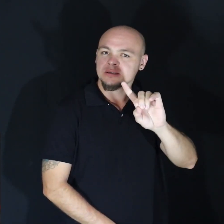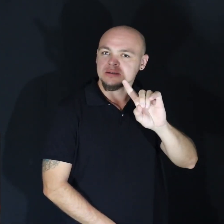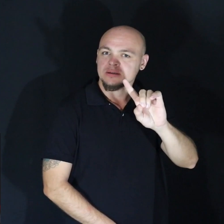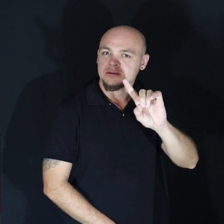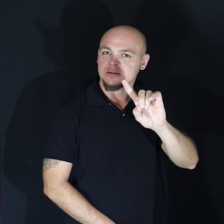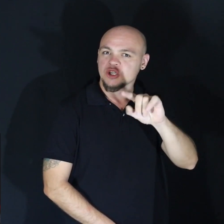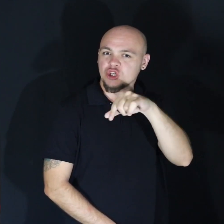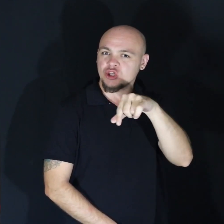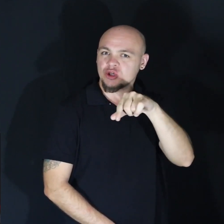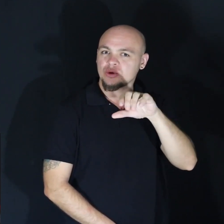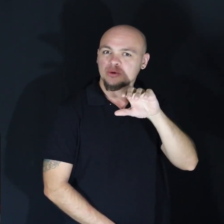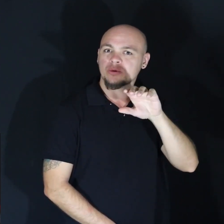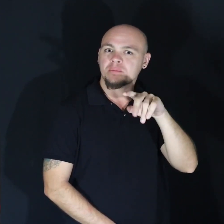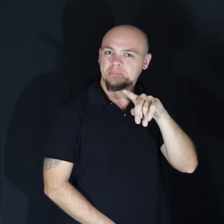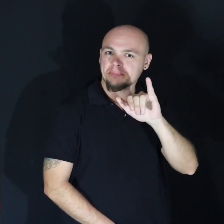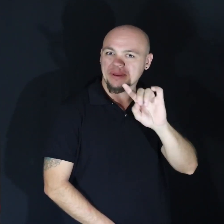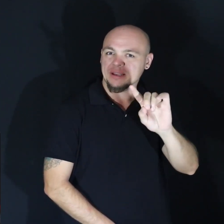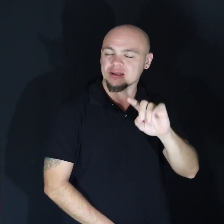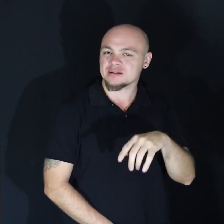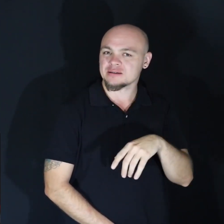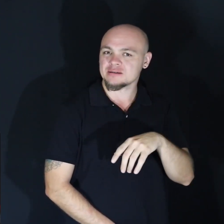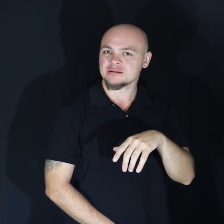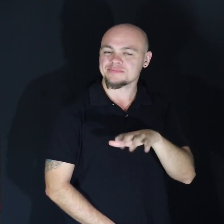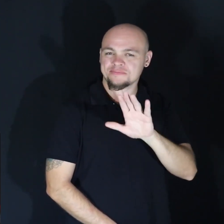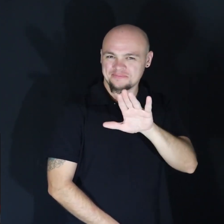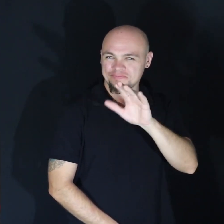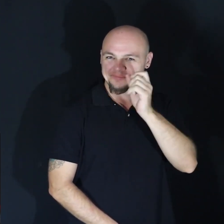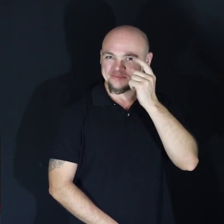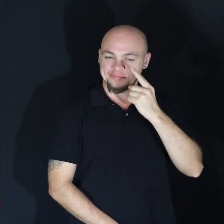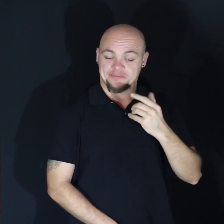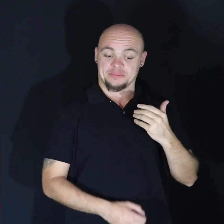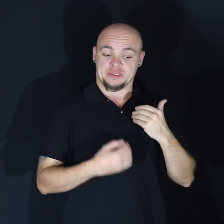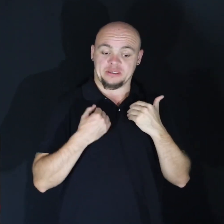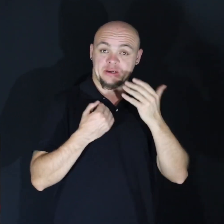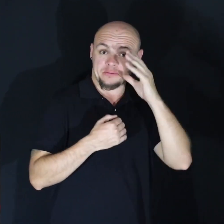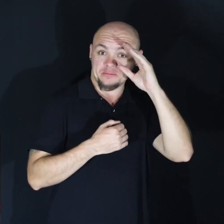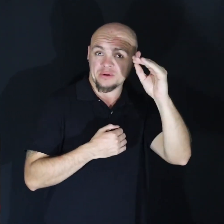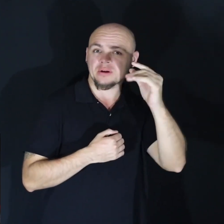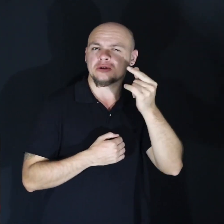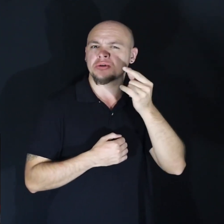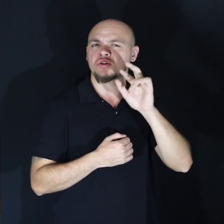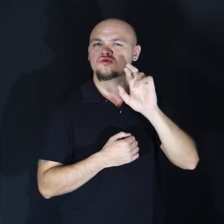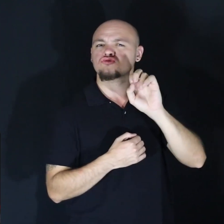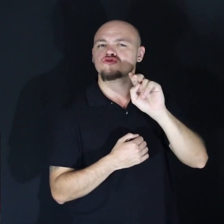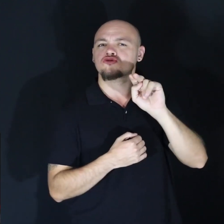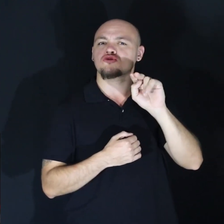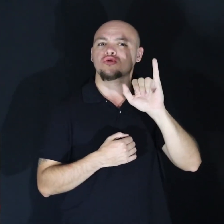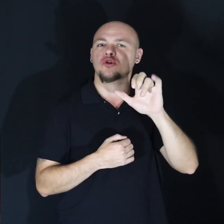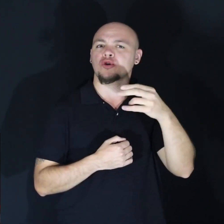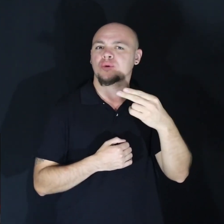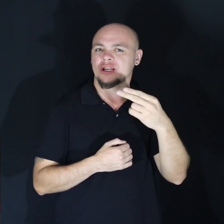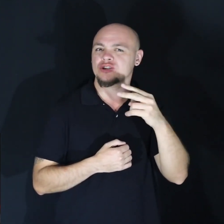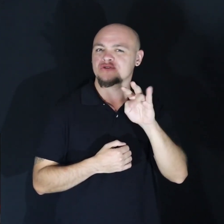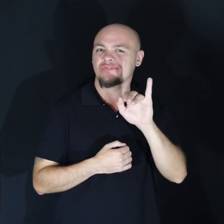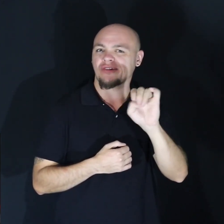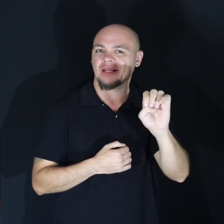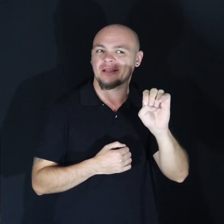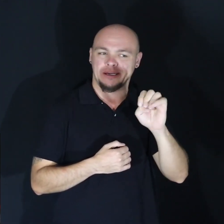C-U-P-I-D. As a young boy, I lived in Greenwich Village with my mother in a hippie loft.